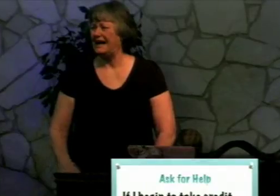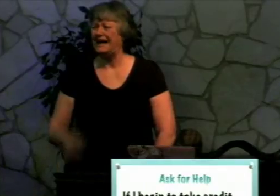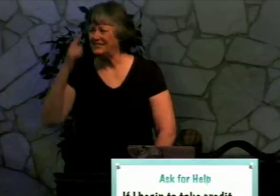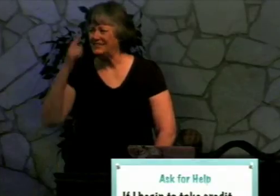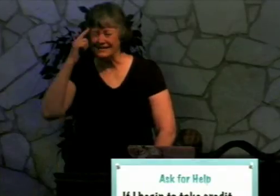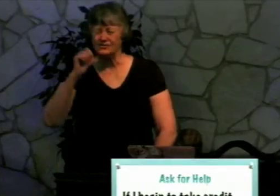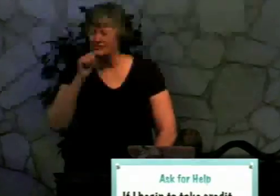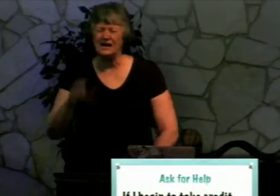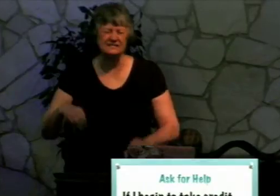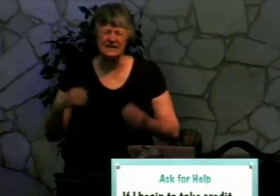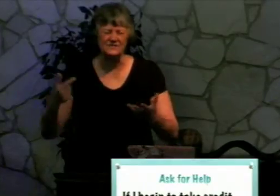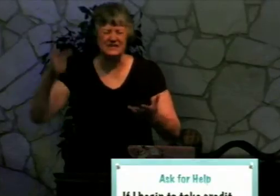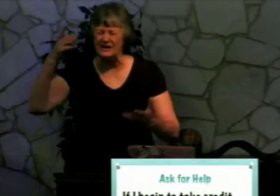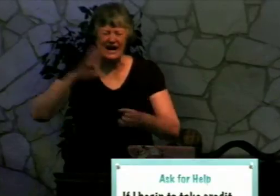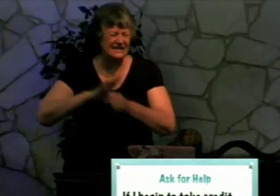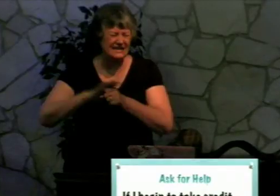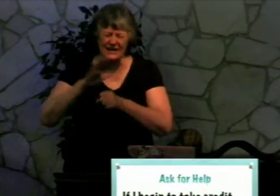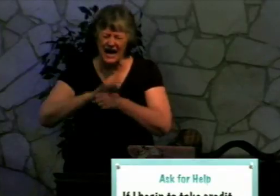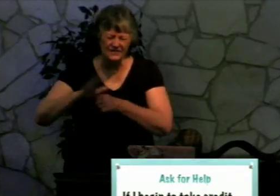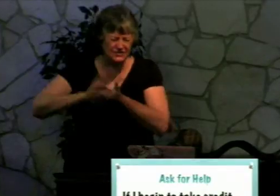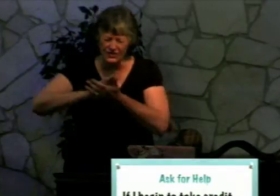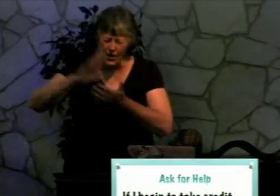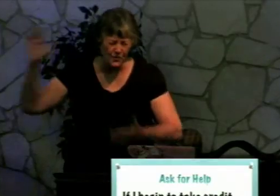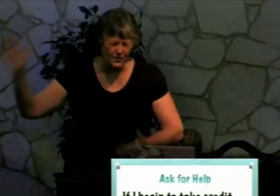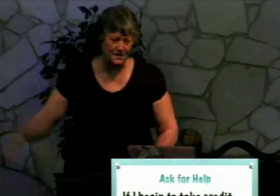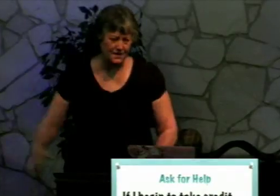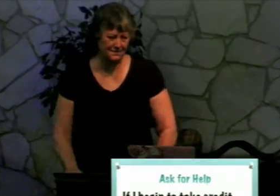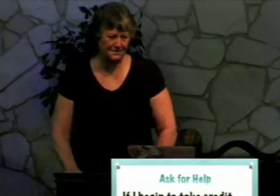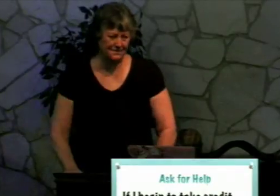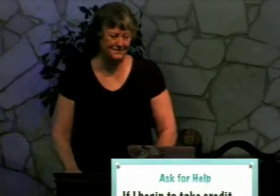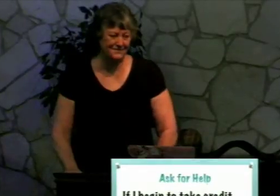I think you're not giving God enough glory.